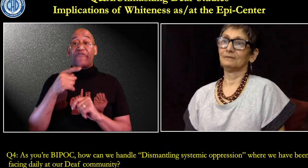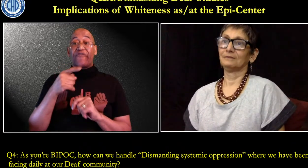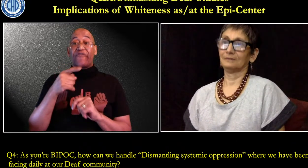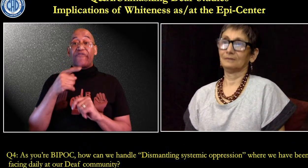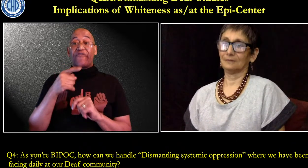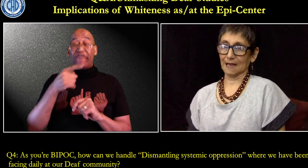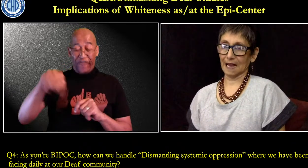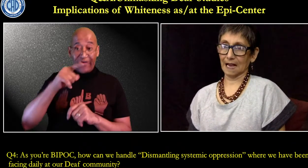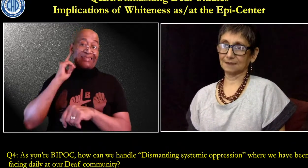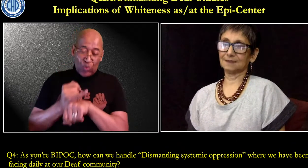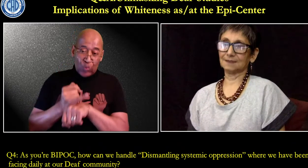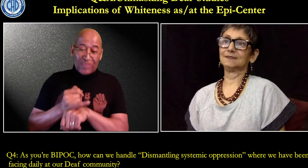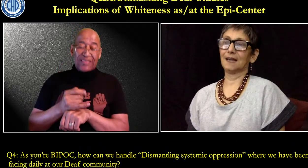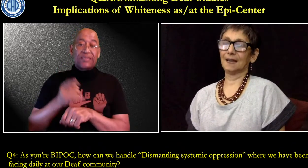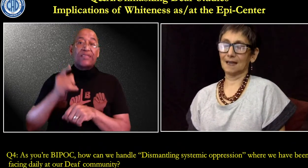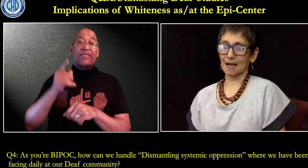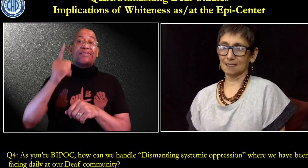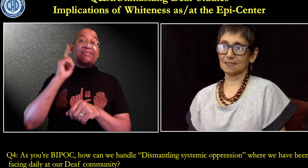that.